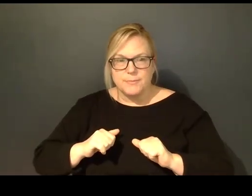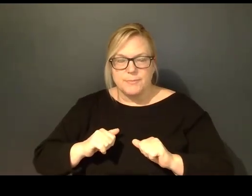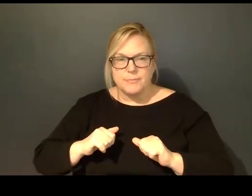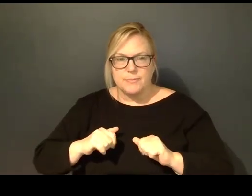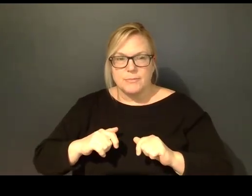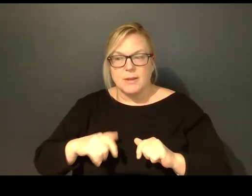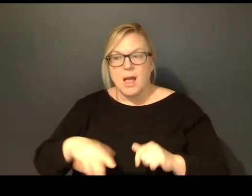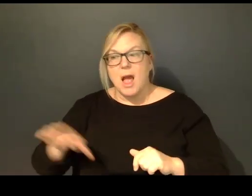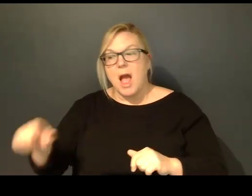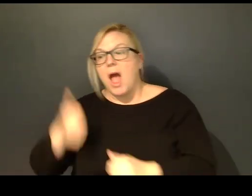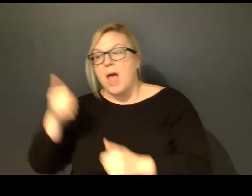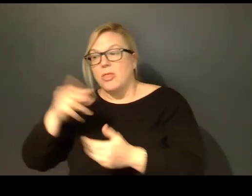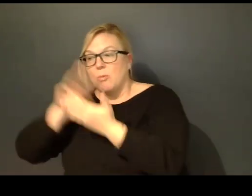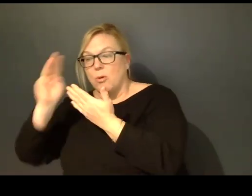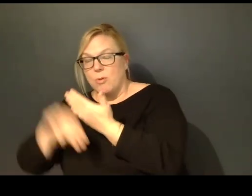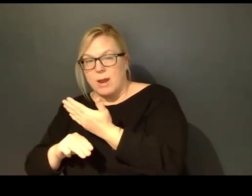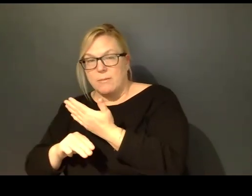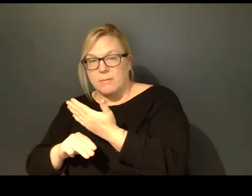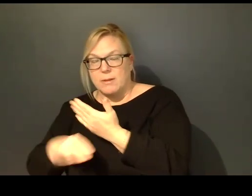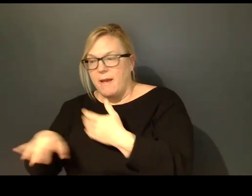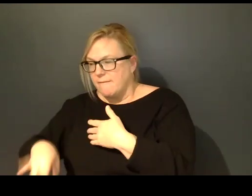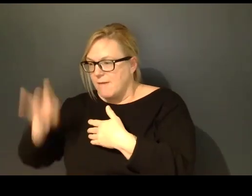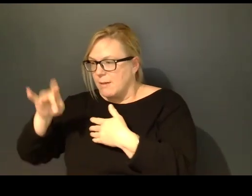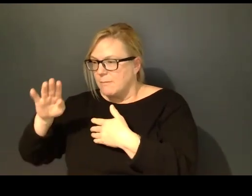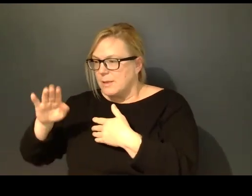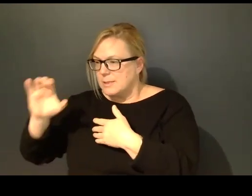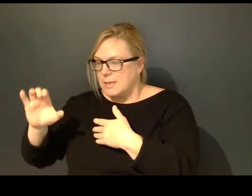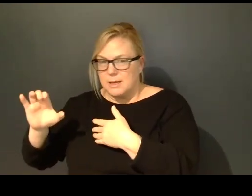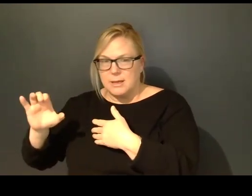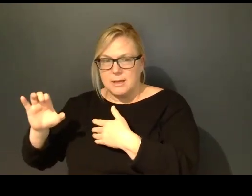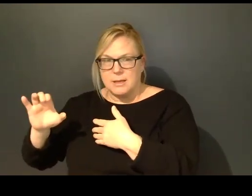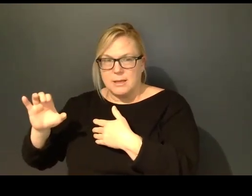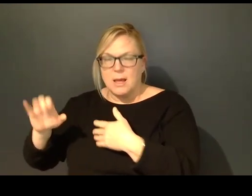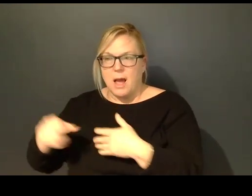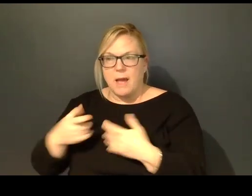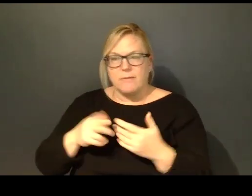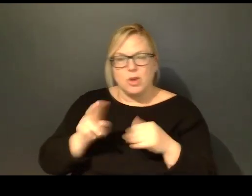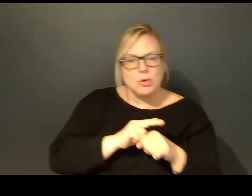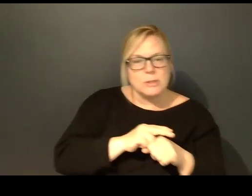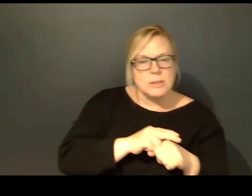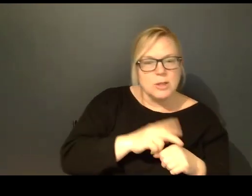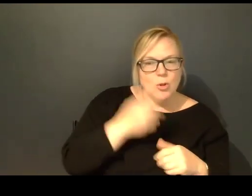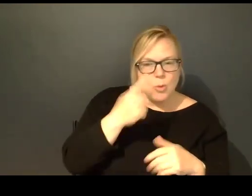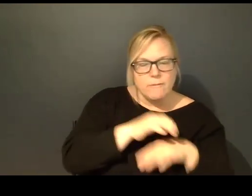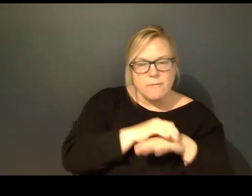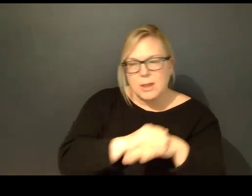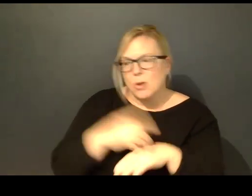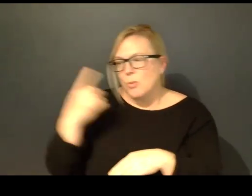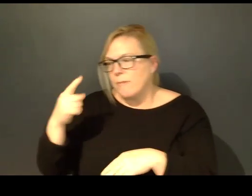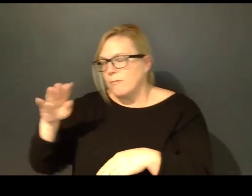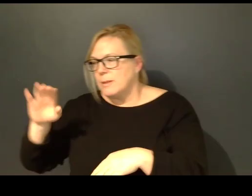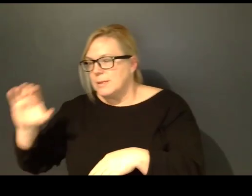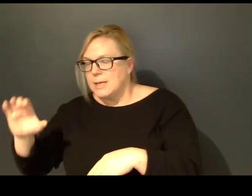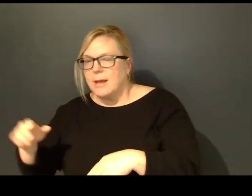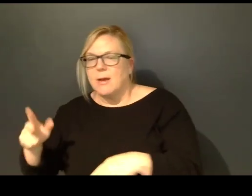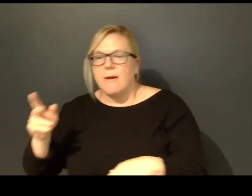program out in British Columbia. I've partaken in both ends, in the UK and there. And if you go onto their website, the Vocal Eye,